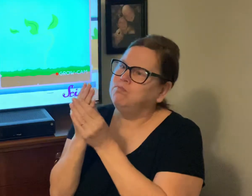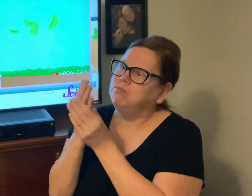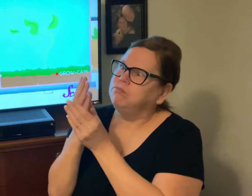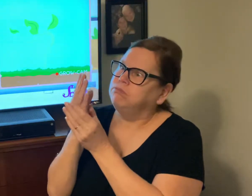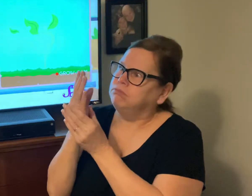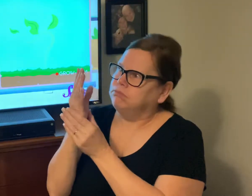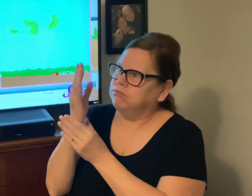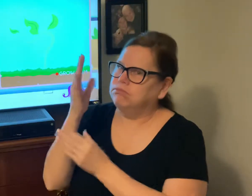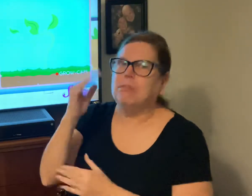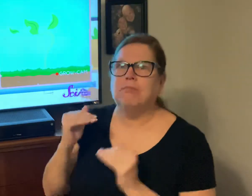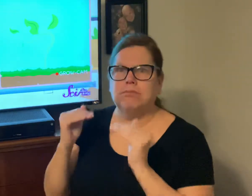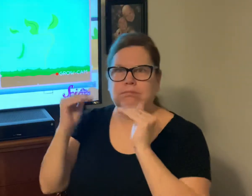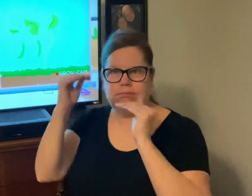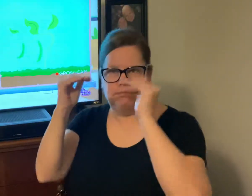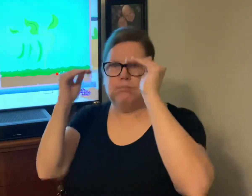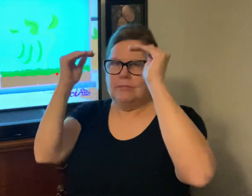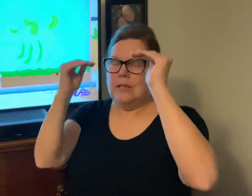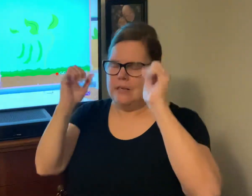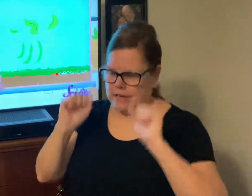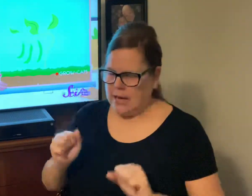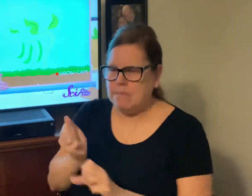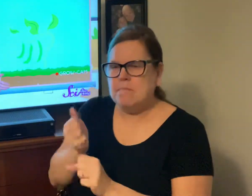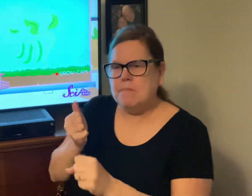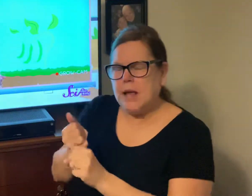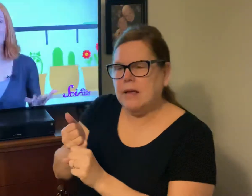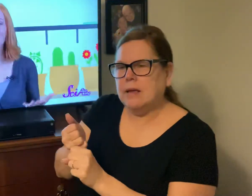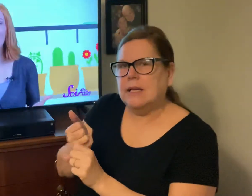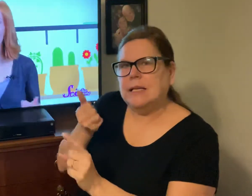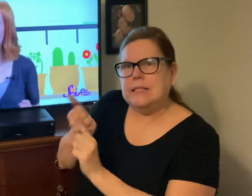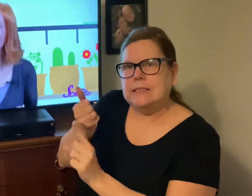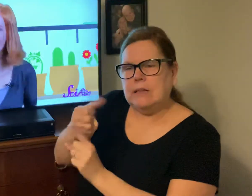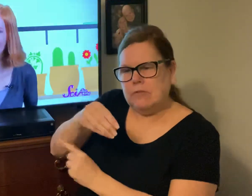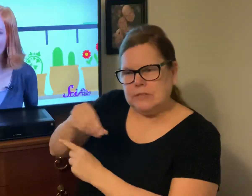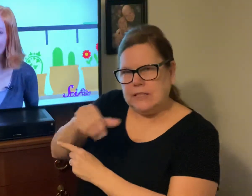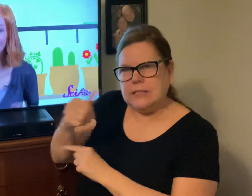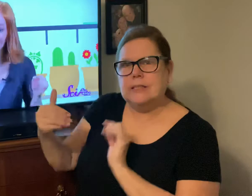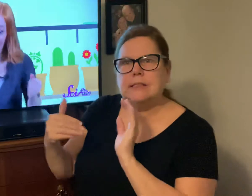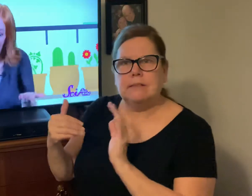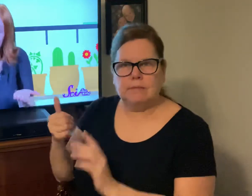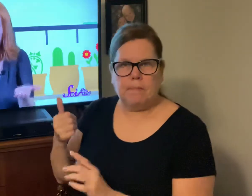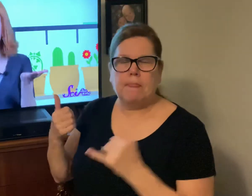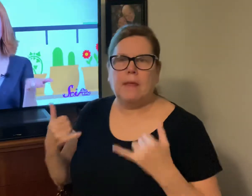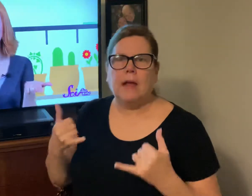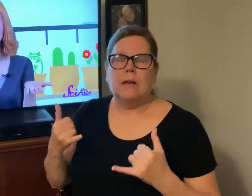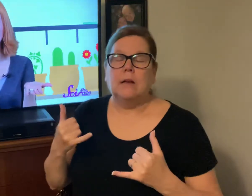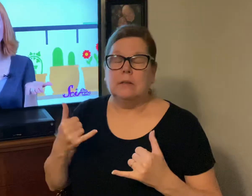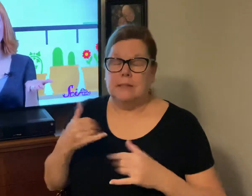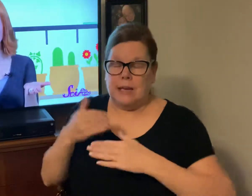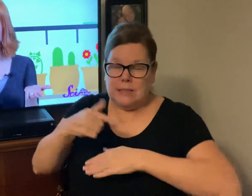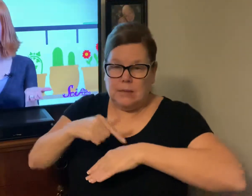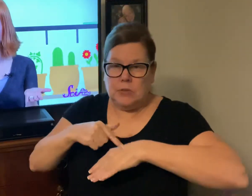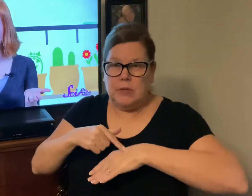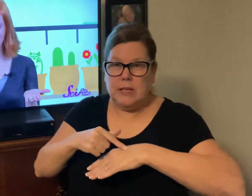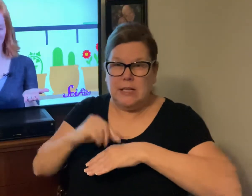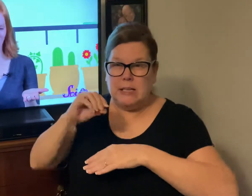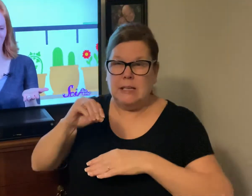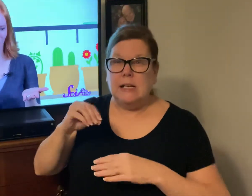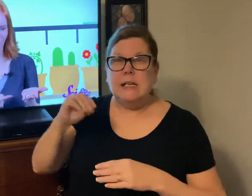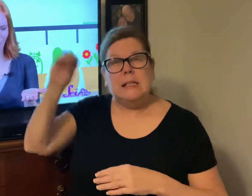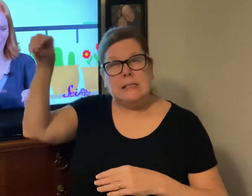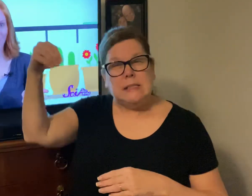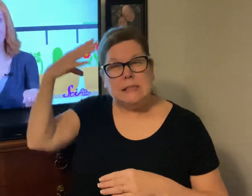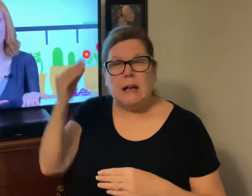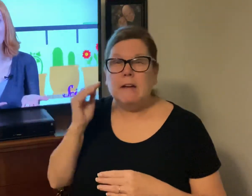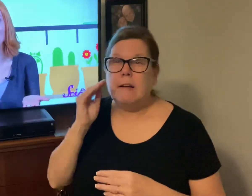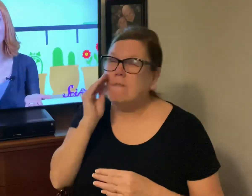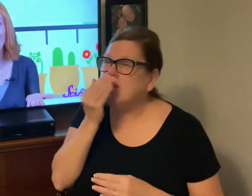until it's an adult plant and it can produce seeds of its own. Next time you're about to chow down on a handful of sunflower seeds, just think, it's like you've got a